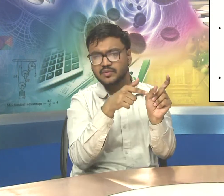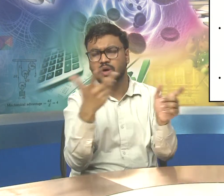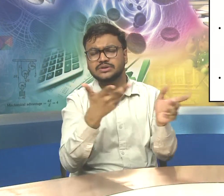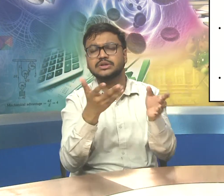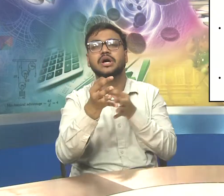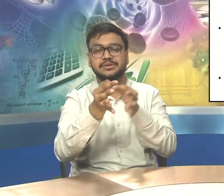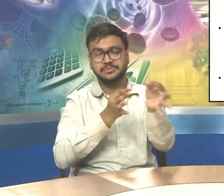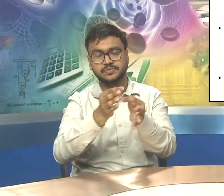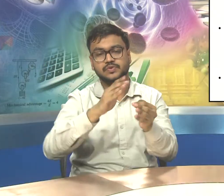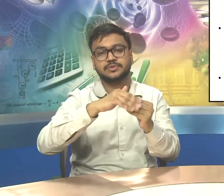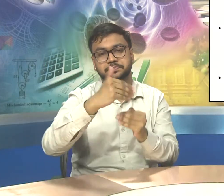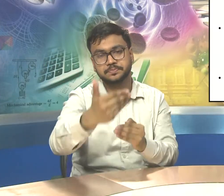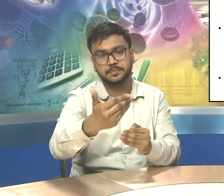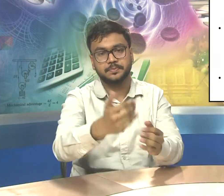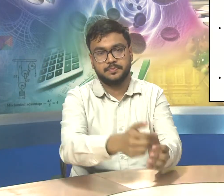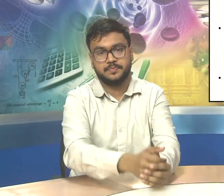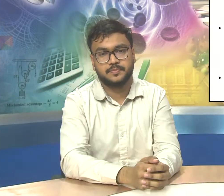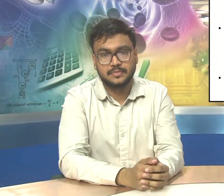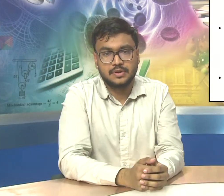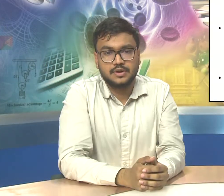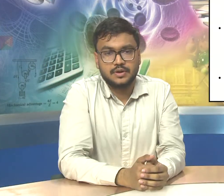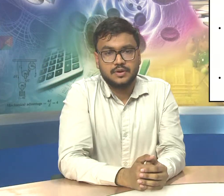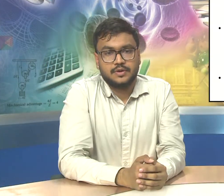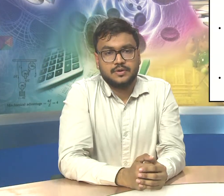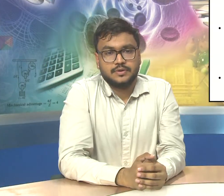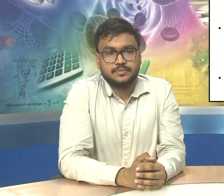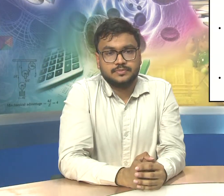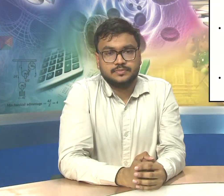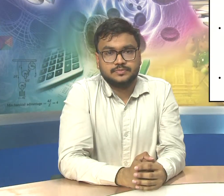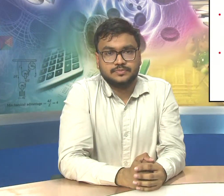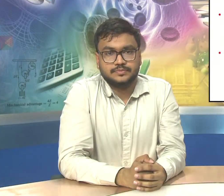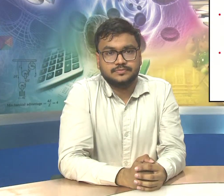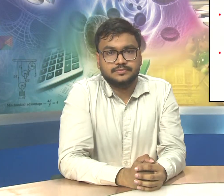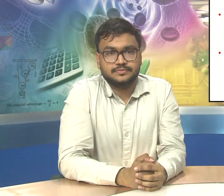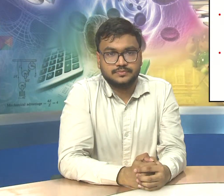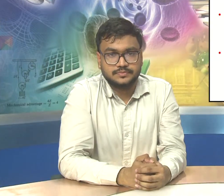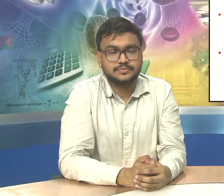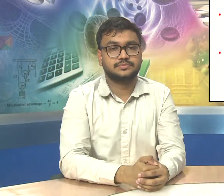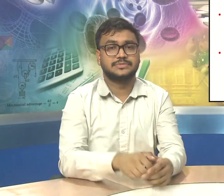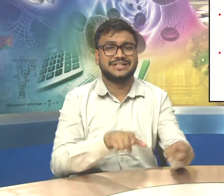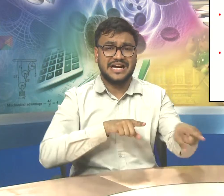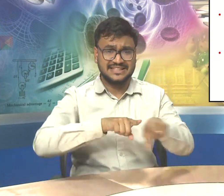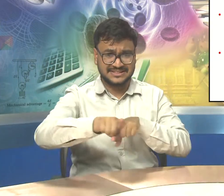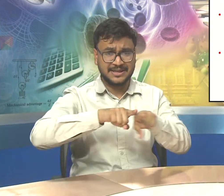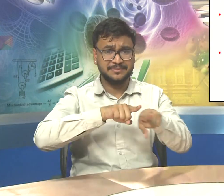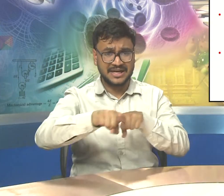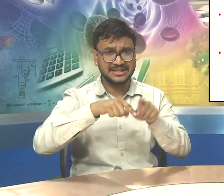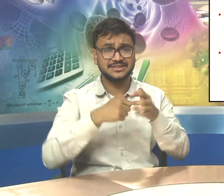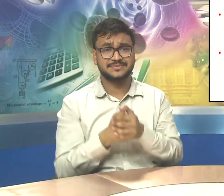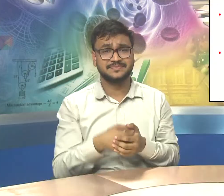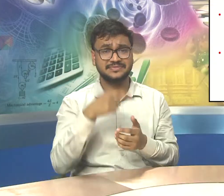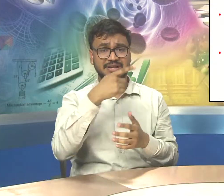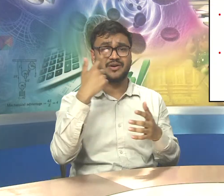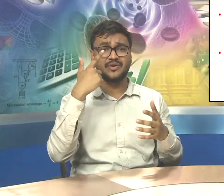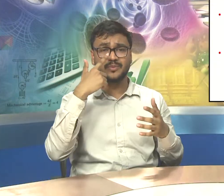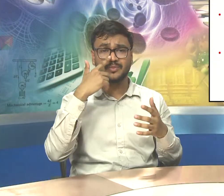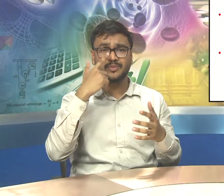it means we find parts of signs that have no meaning on their own. For example,